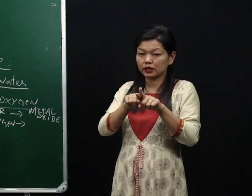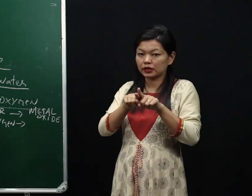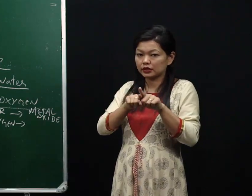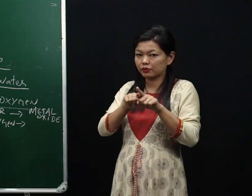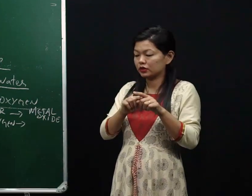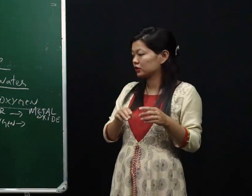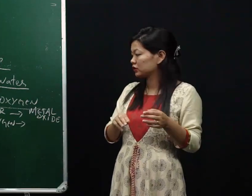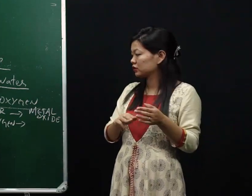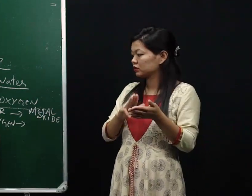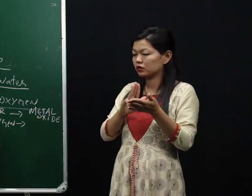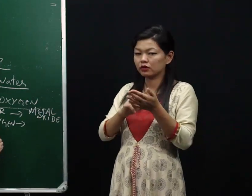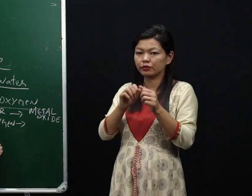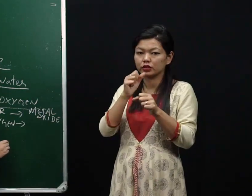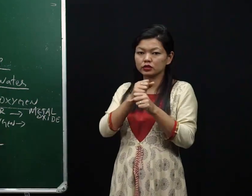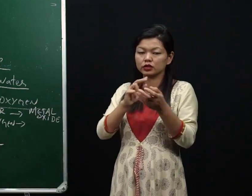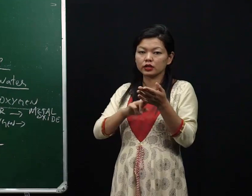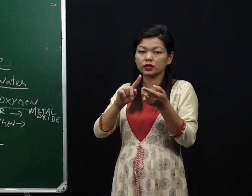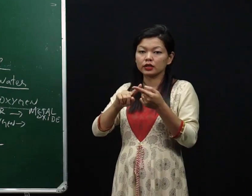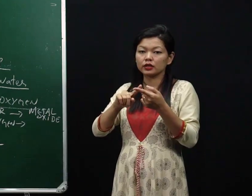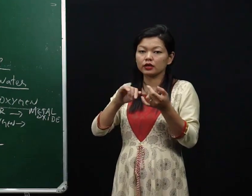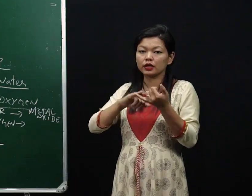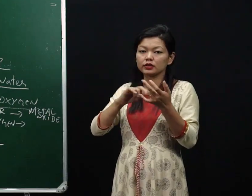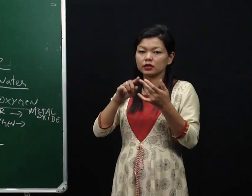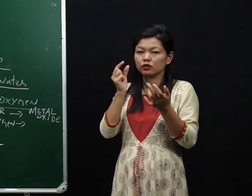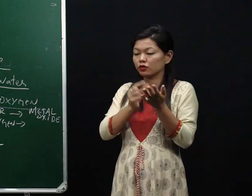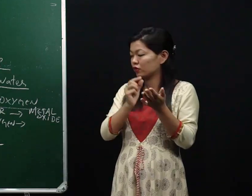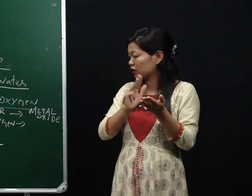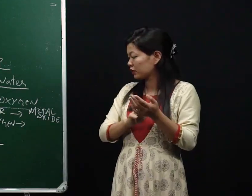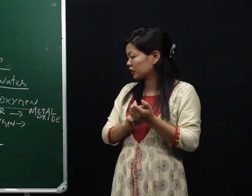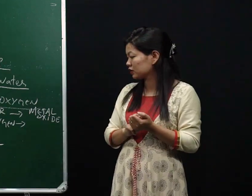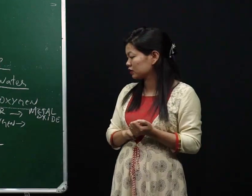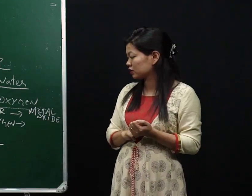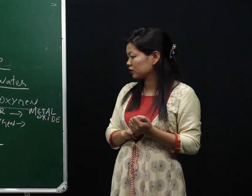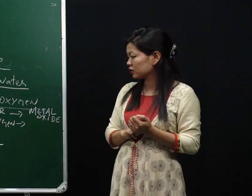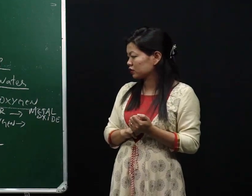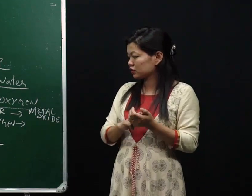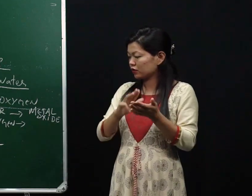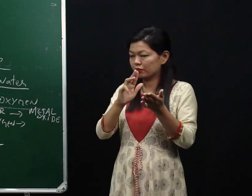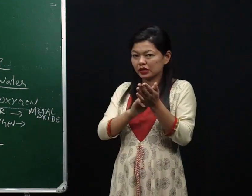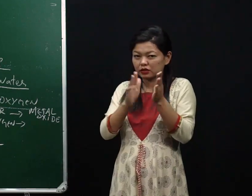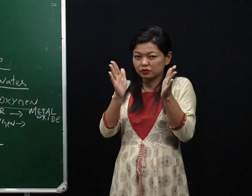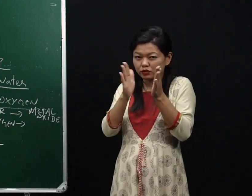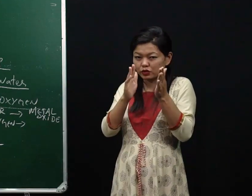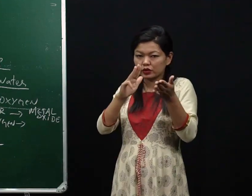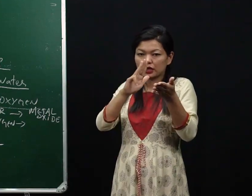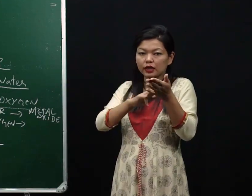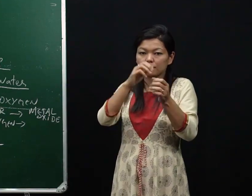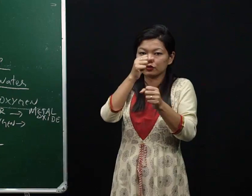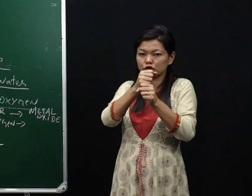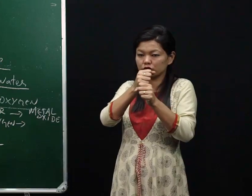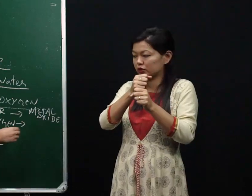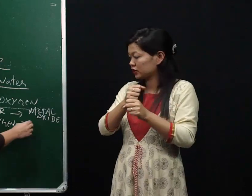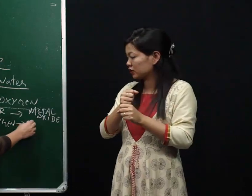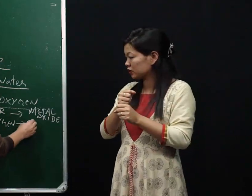now I'll give the formula here. Okay, so now the result we'll get is magnesium oxide, right?